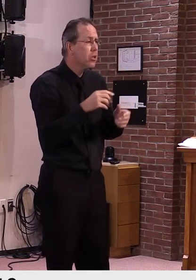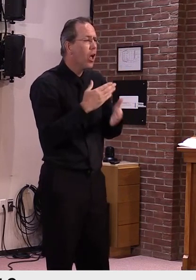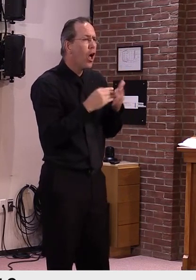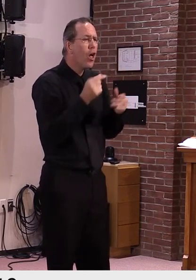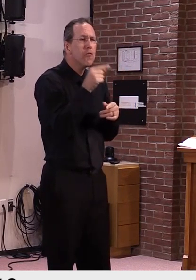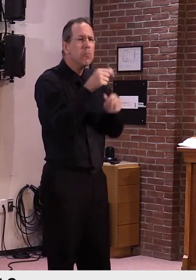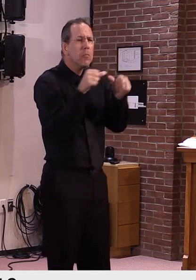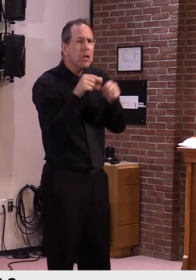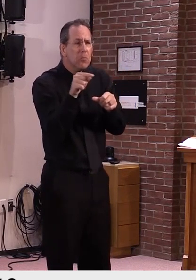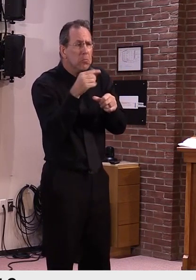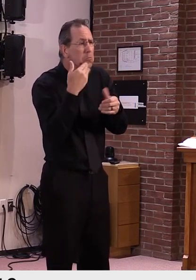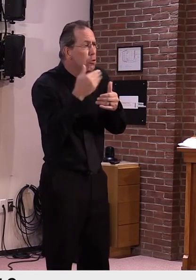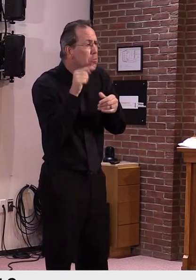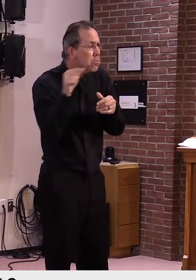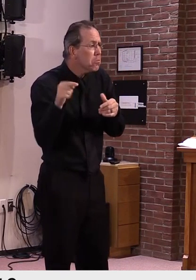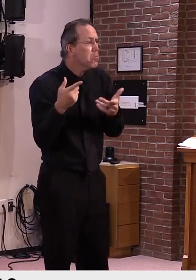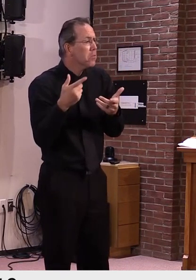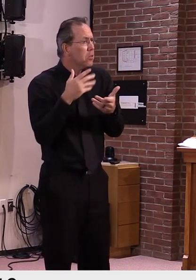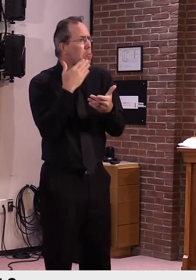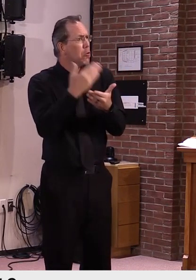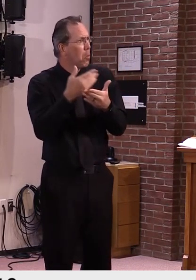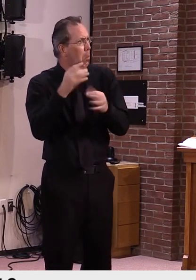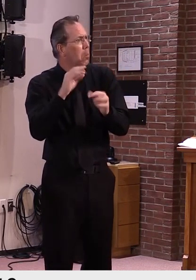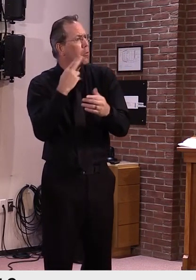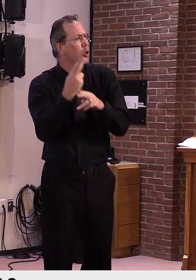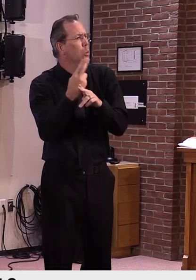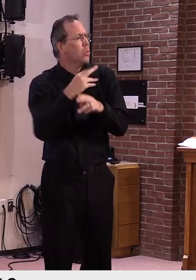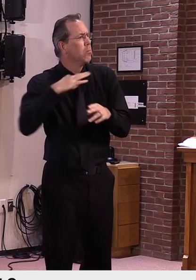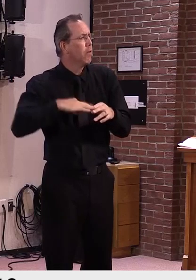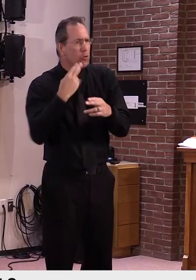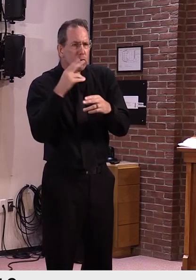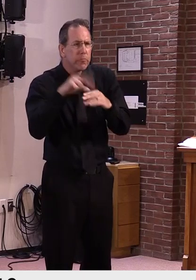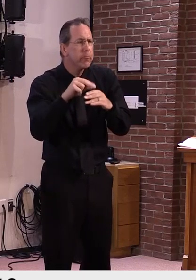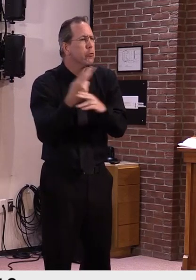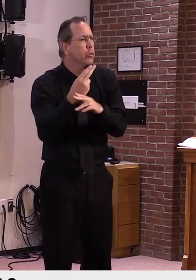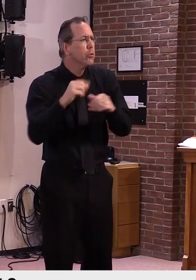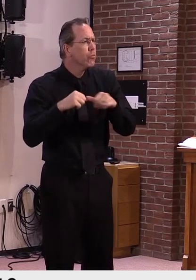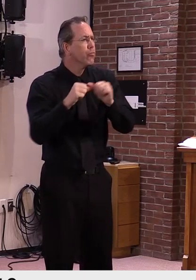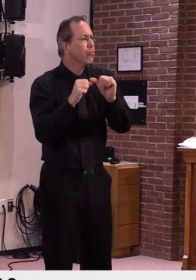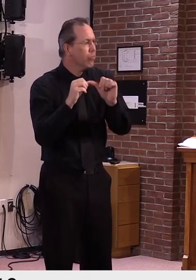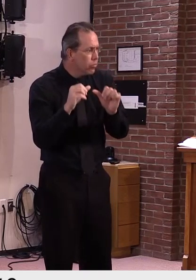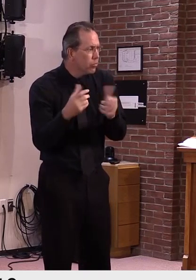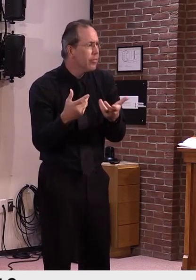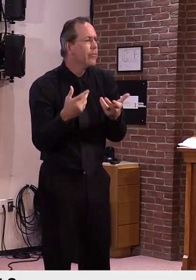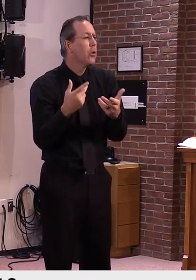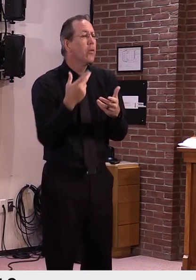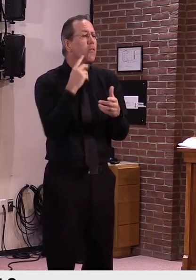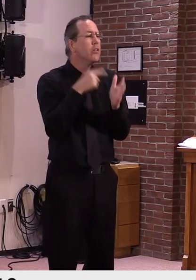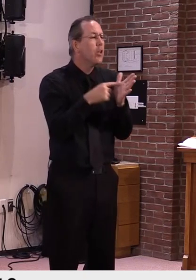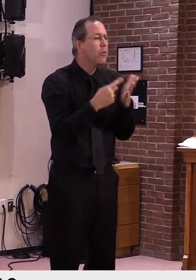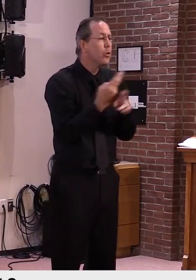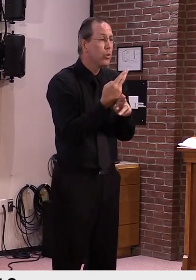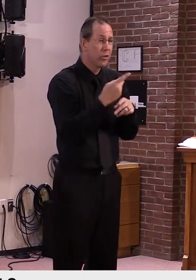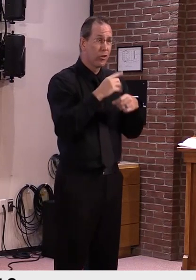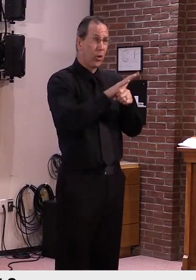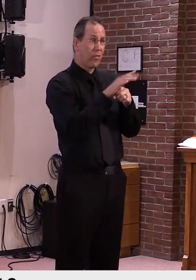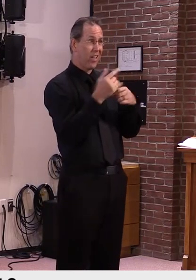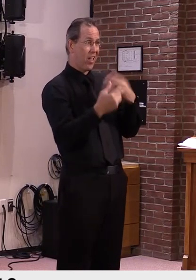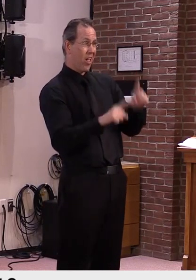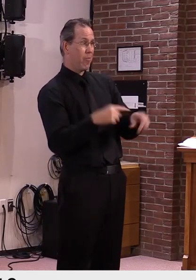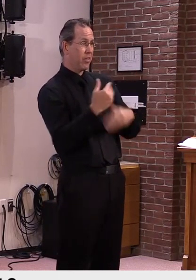that really stabilized the healthcare system during the height of the pandemic. So how do we make that